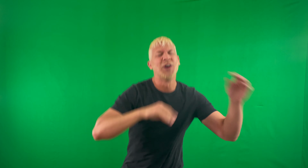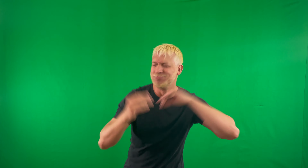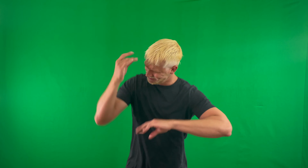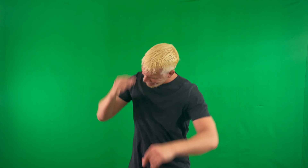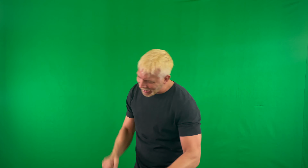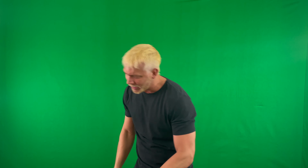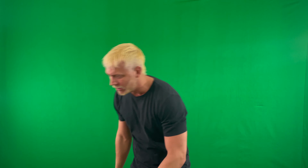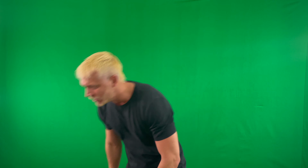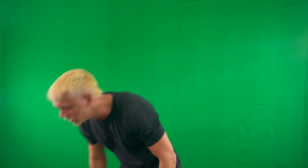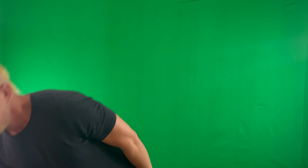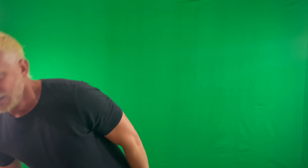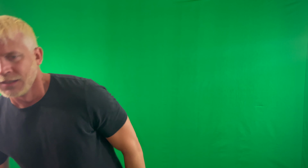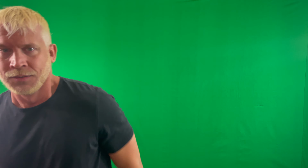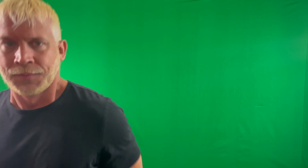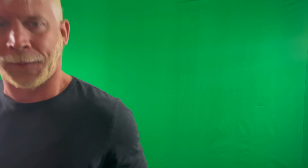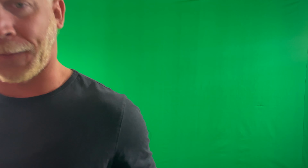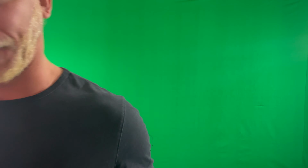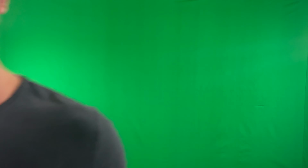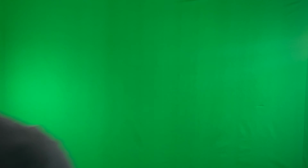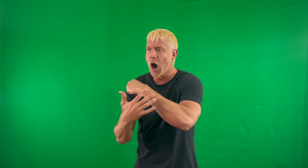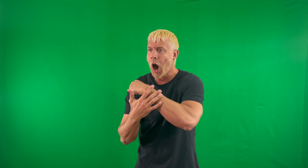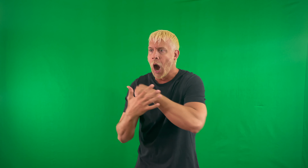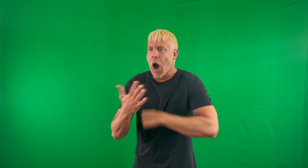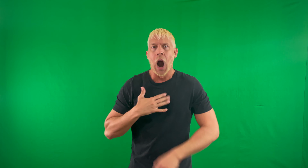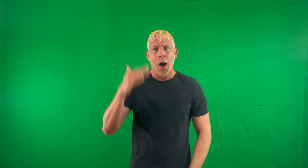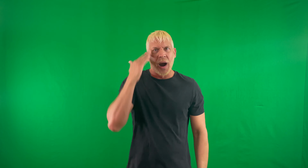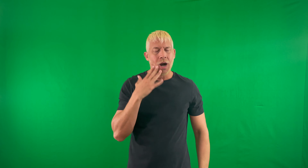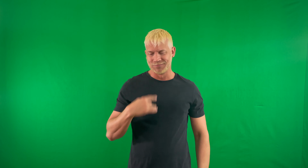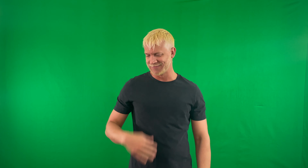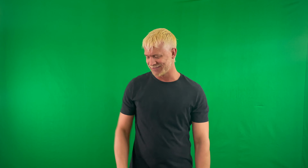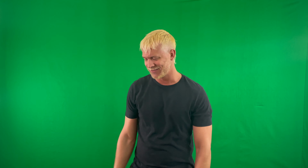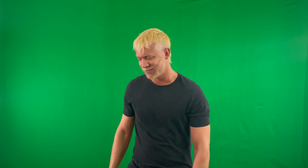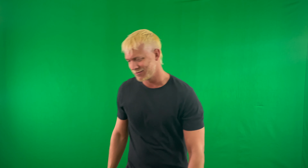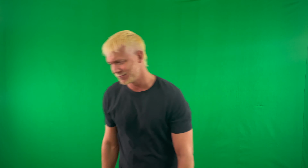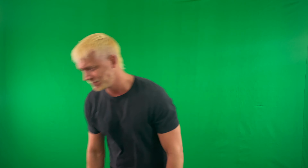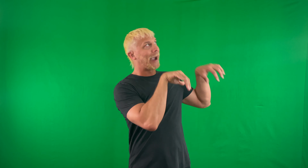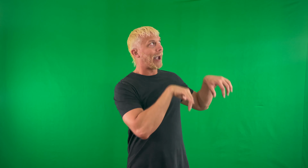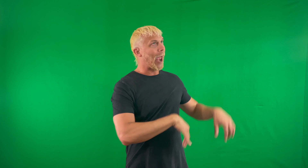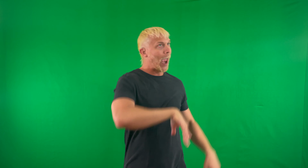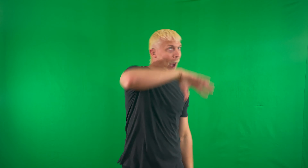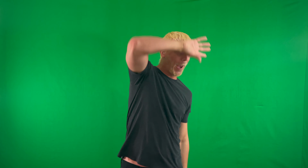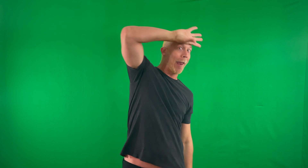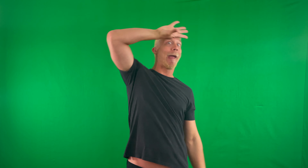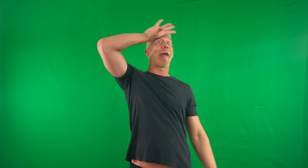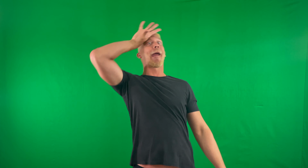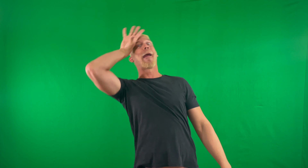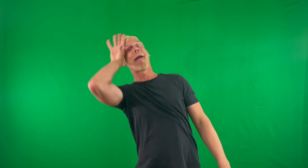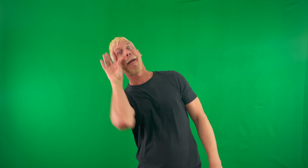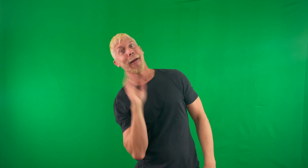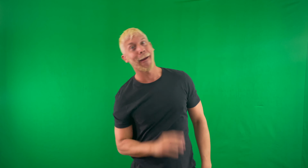in trouble, pain. I could think of things I never.